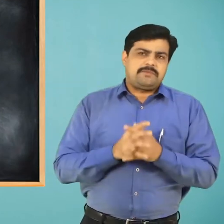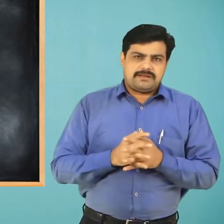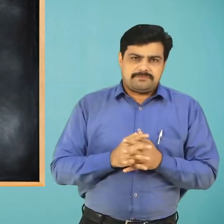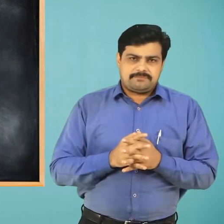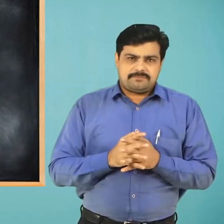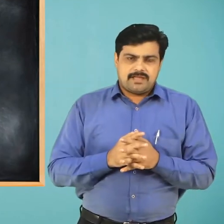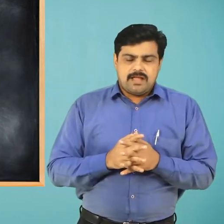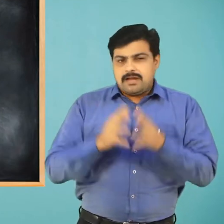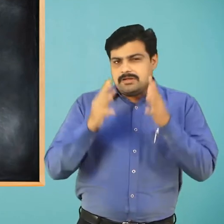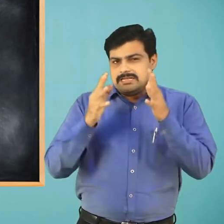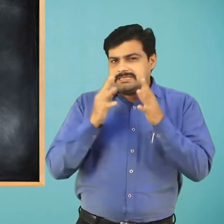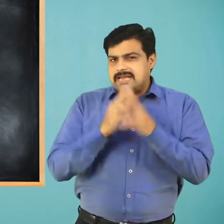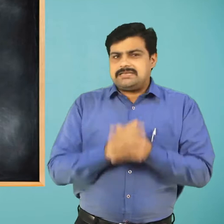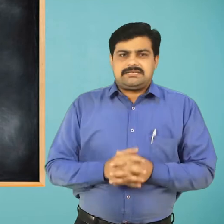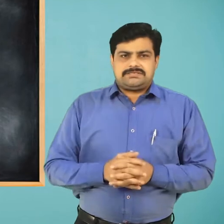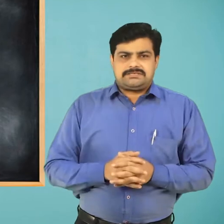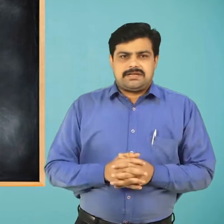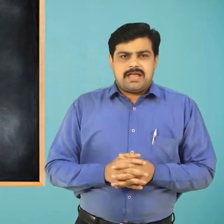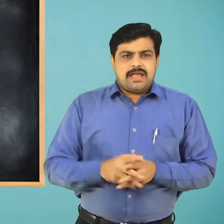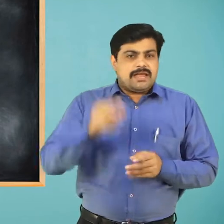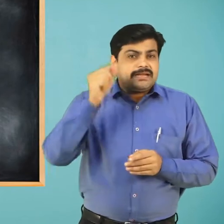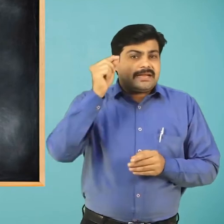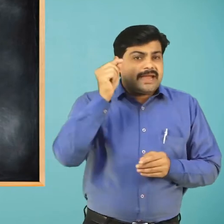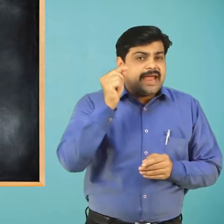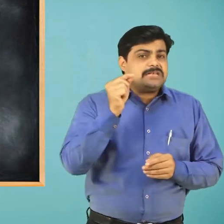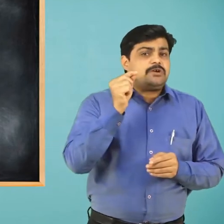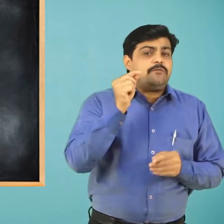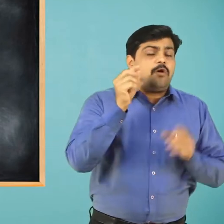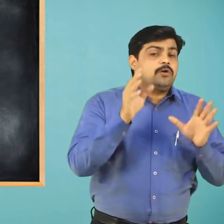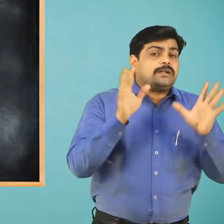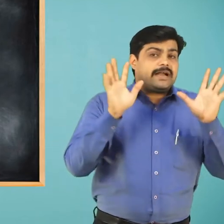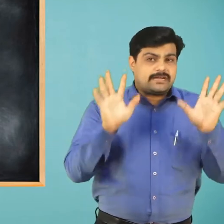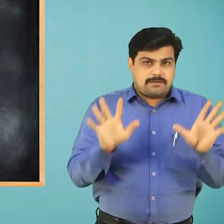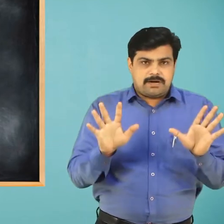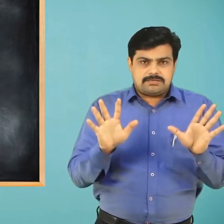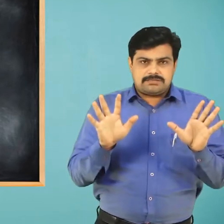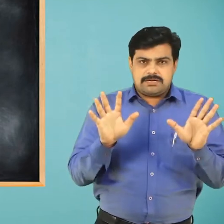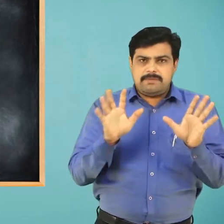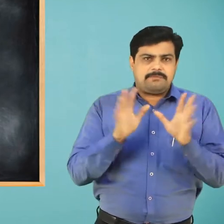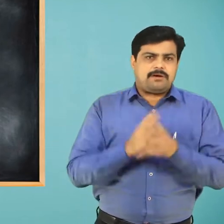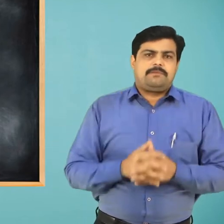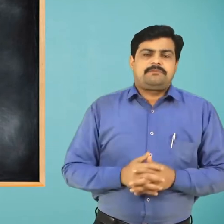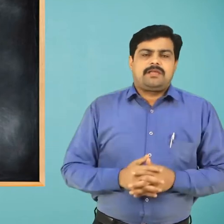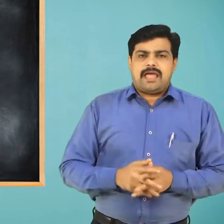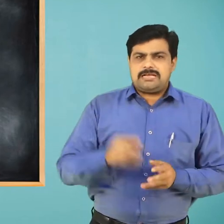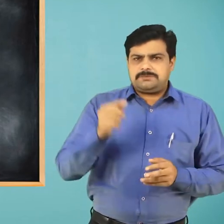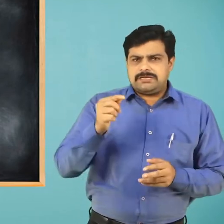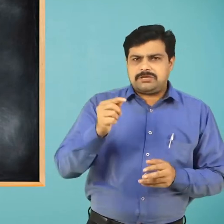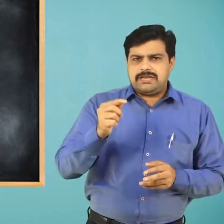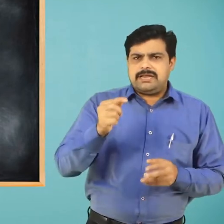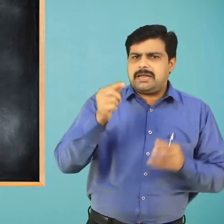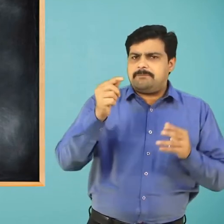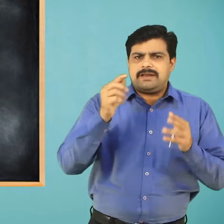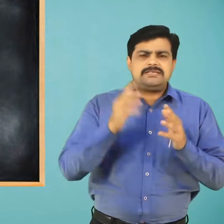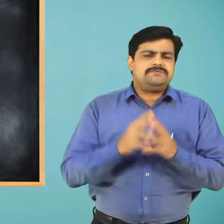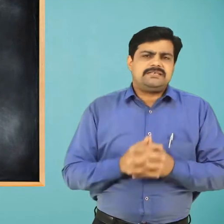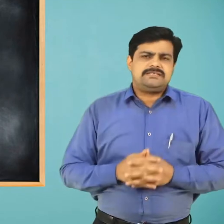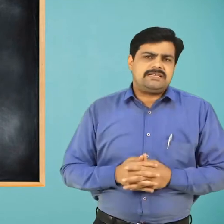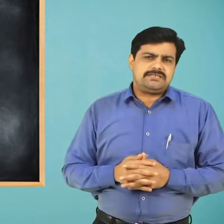me. Now in this sentence, in case of order and command, remember, especially in imperative